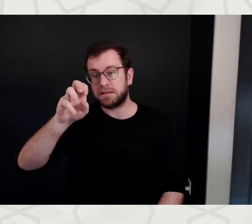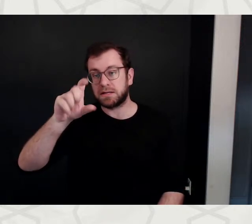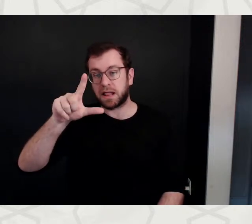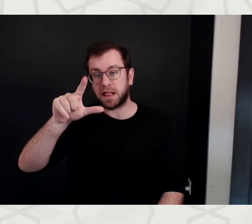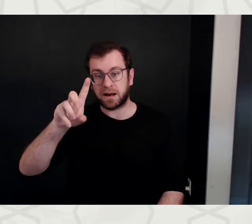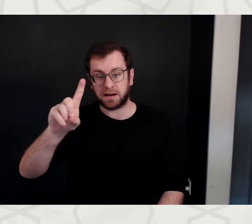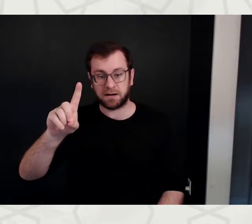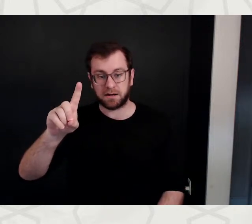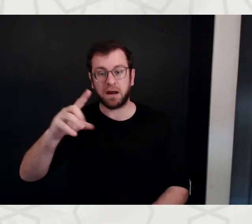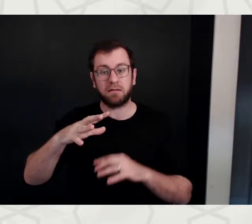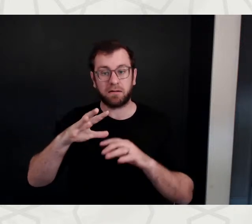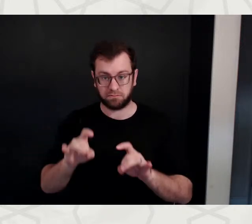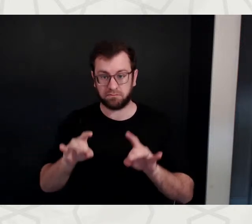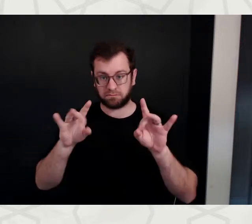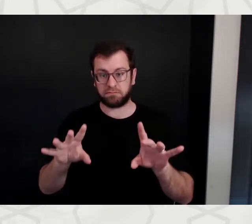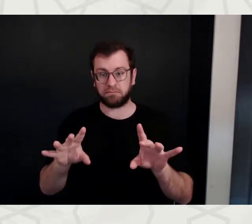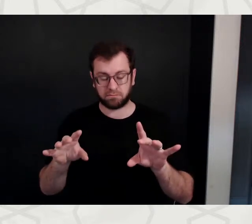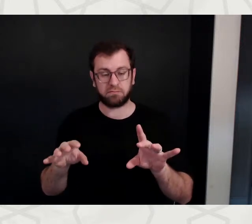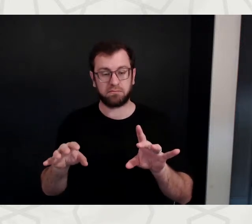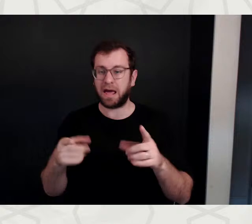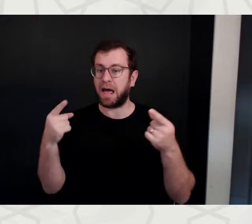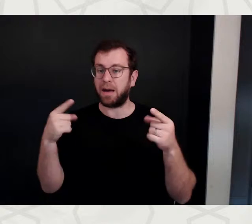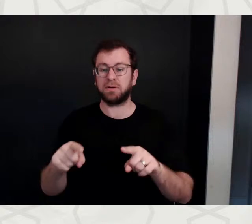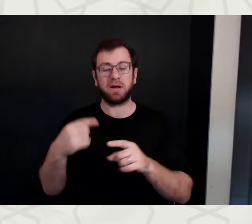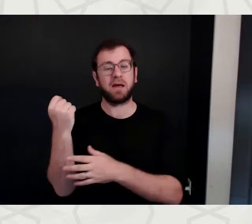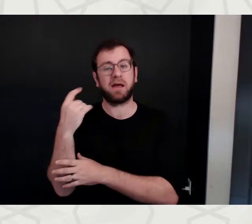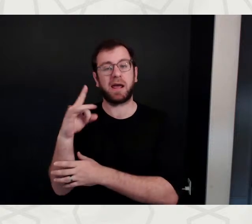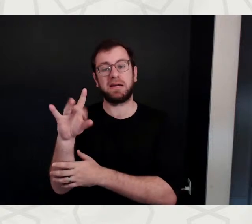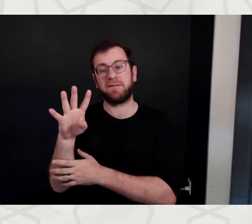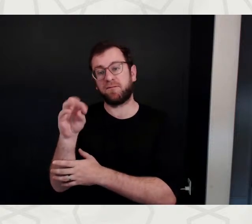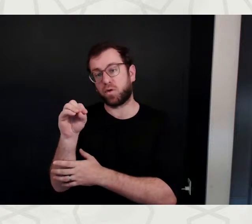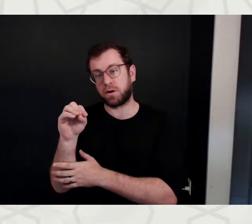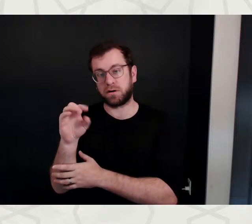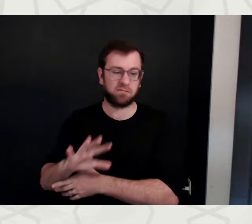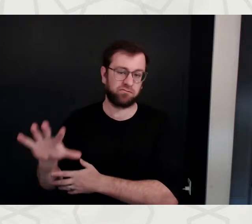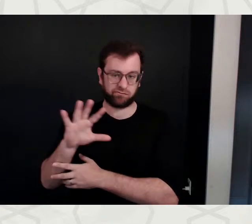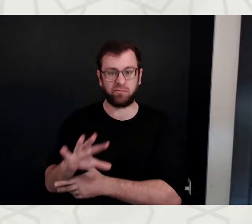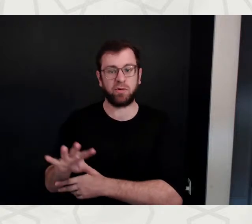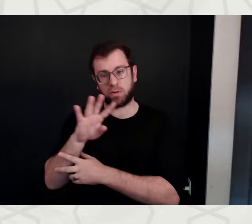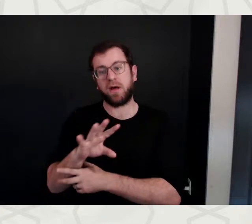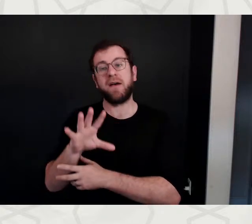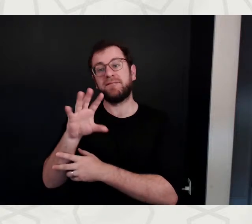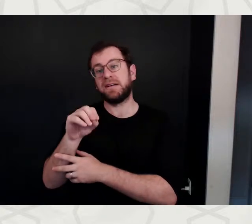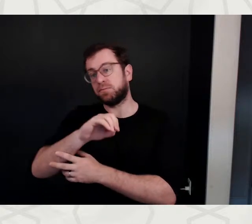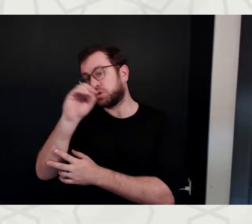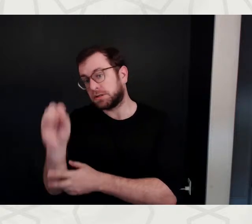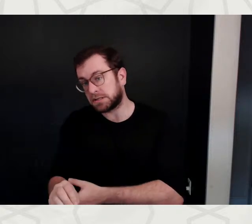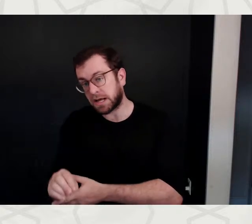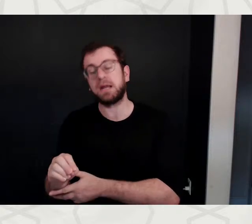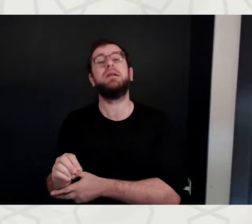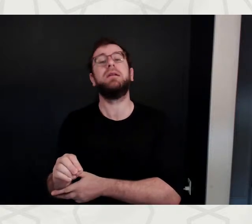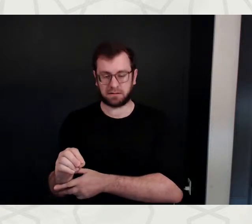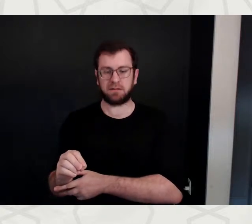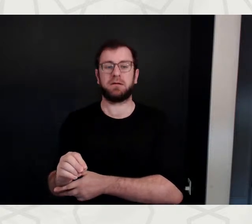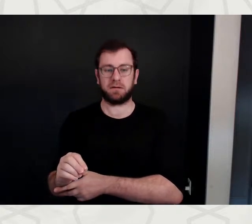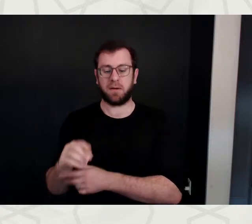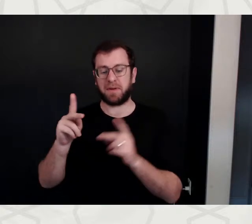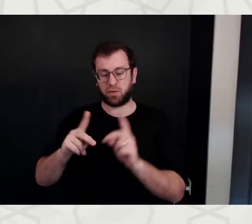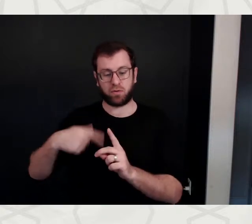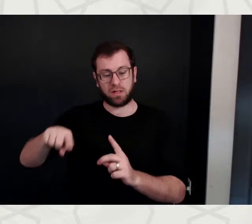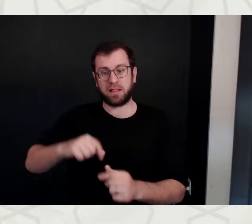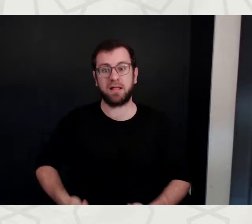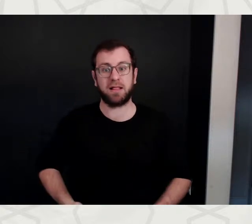which took place in 1840. Over 50% of the population of the original people